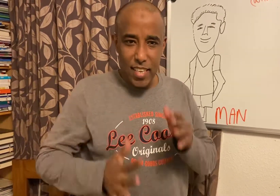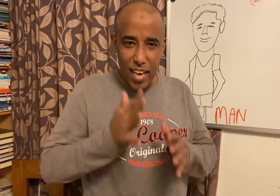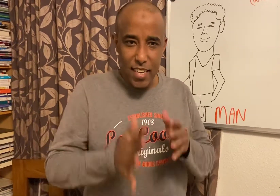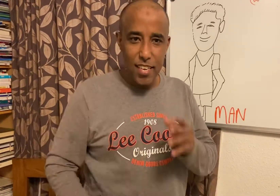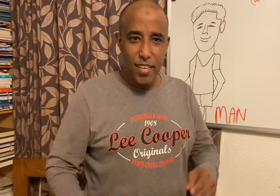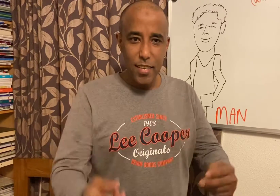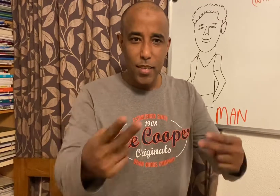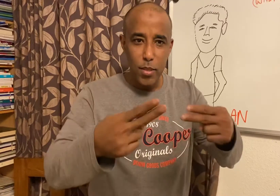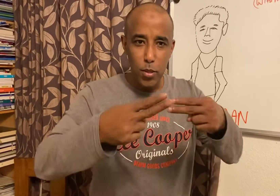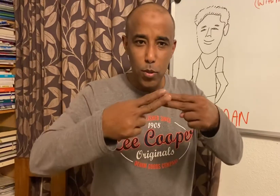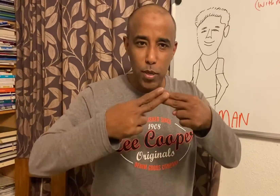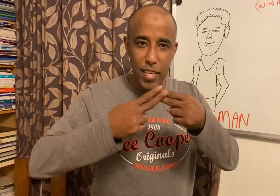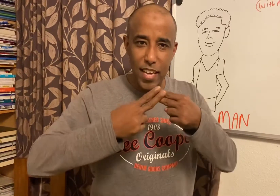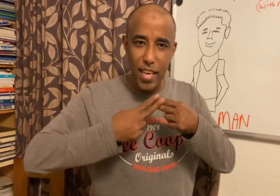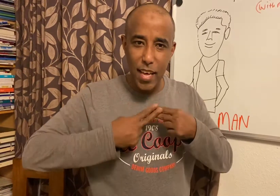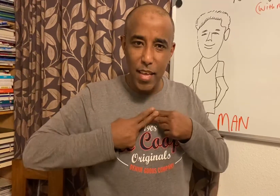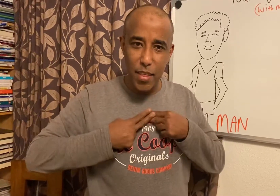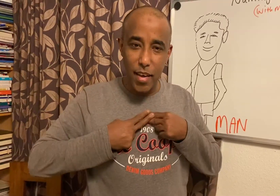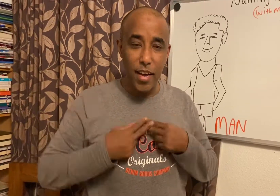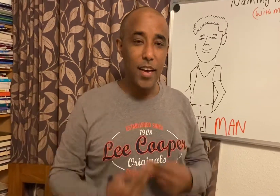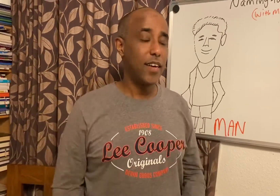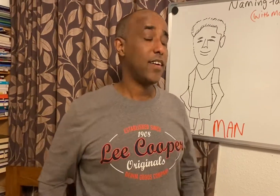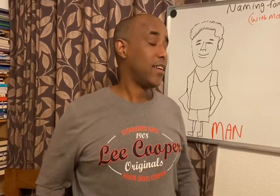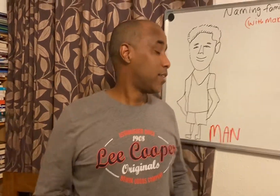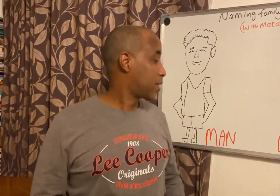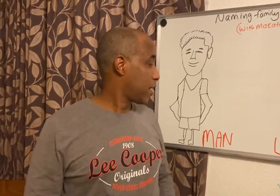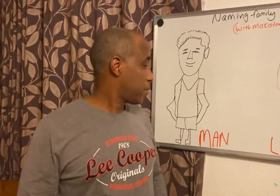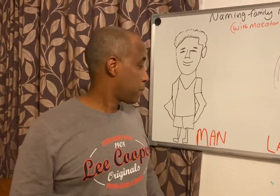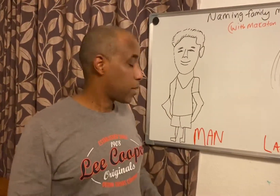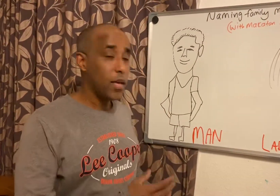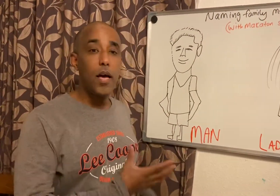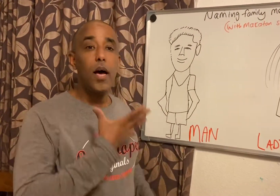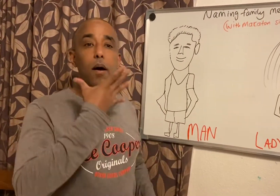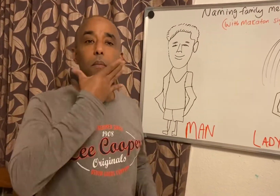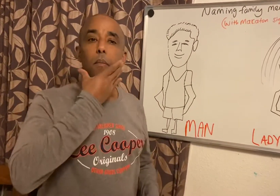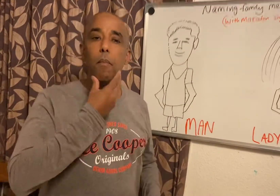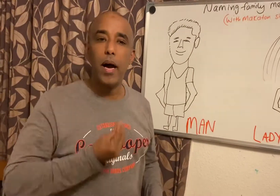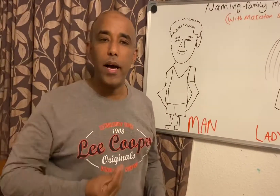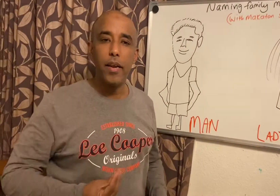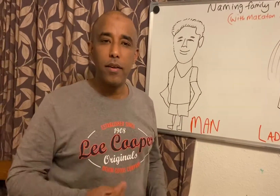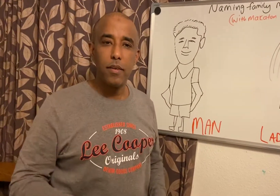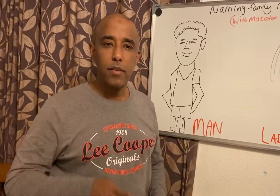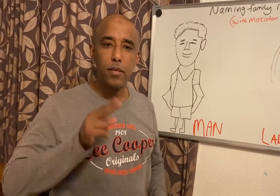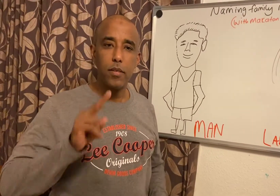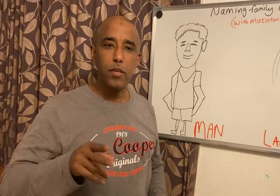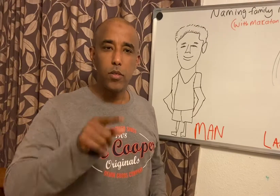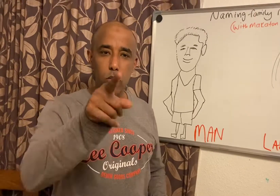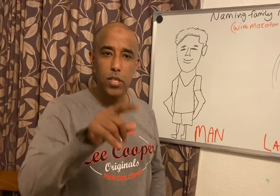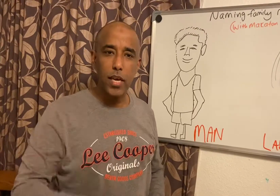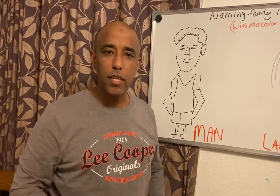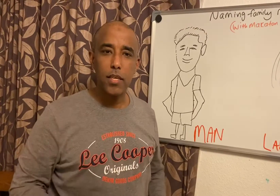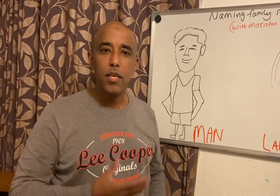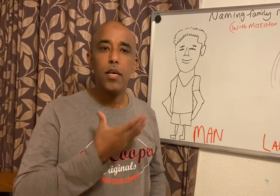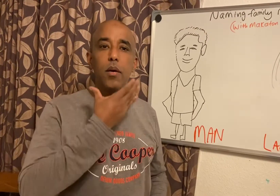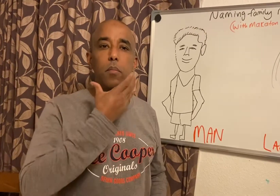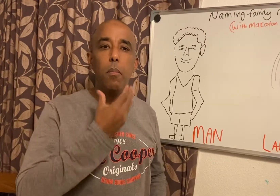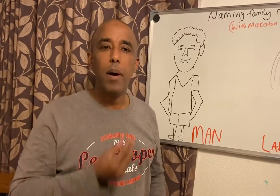sign together. Okay? Man. You sign it. Man.